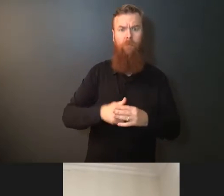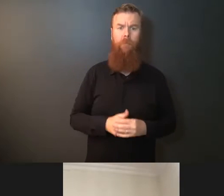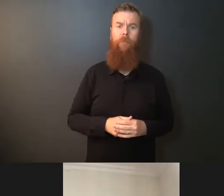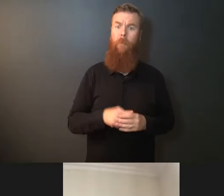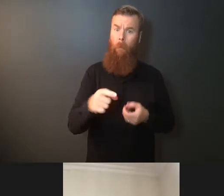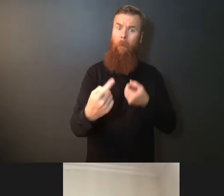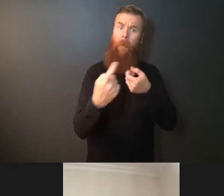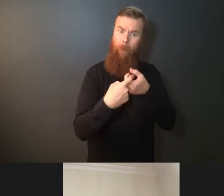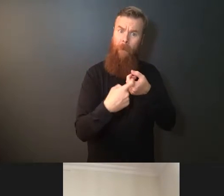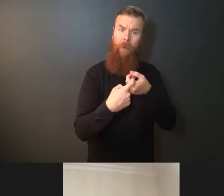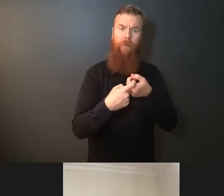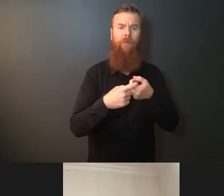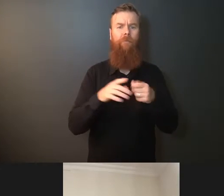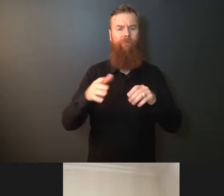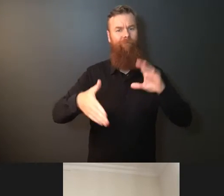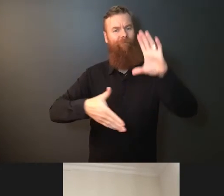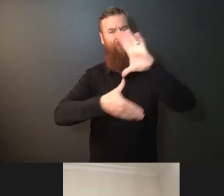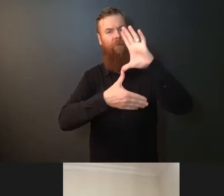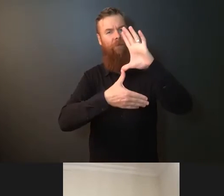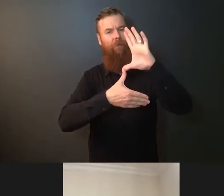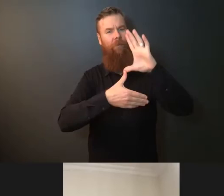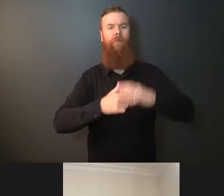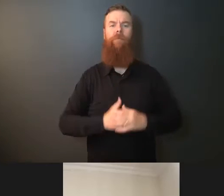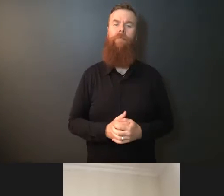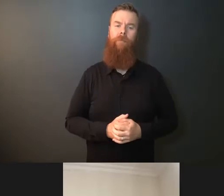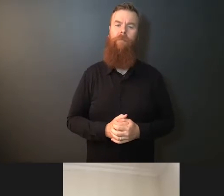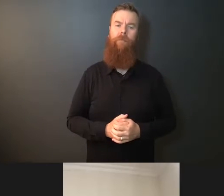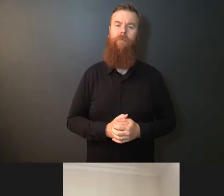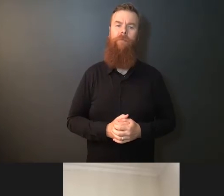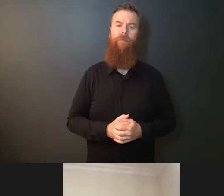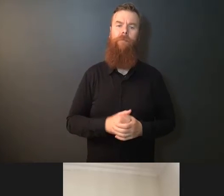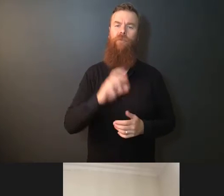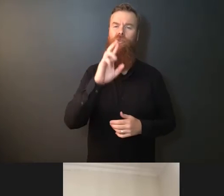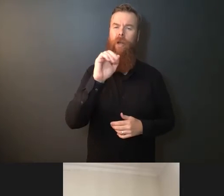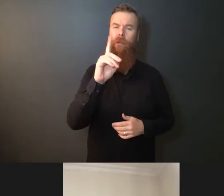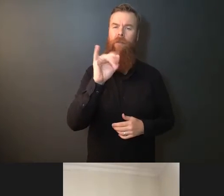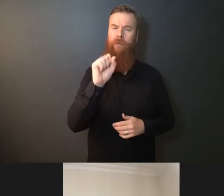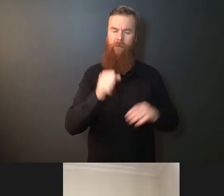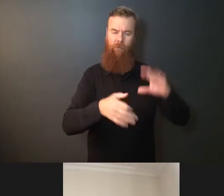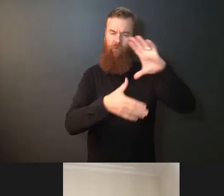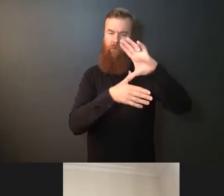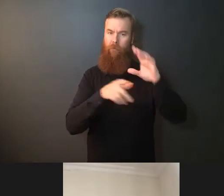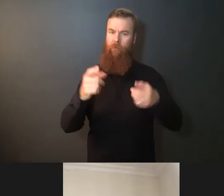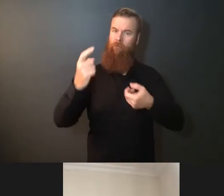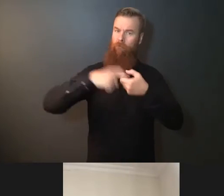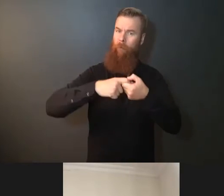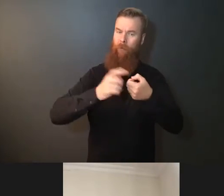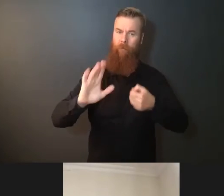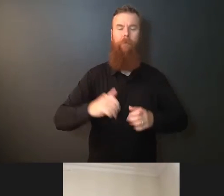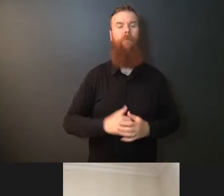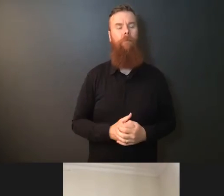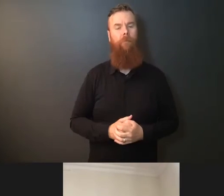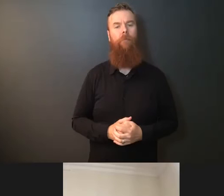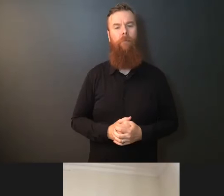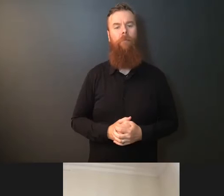American network of persons with disabilities and their families. She's also a facilitator